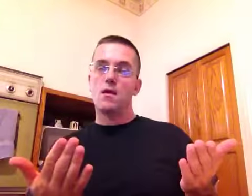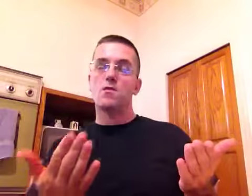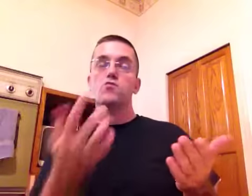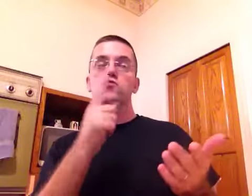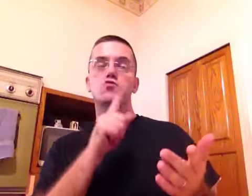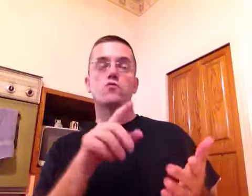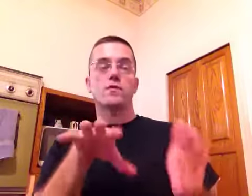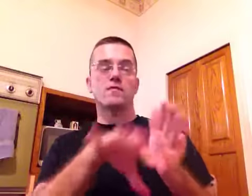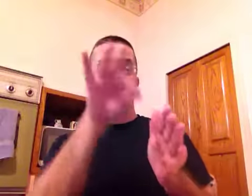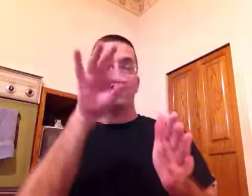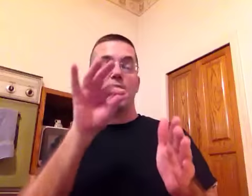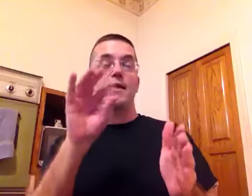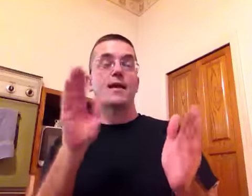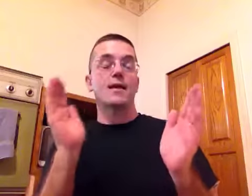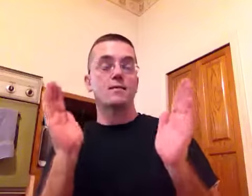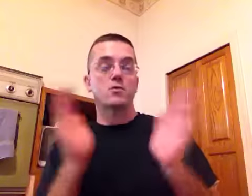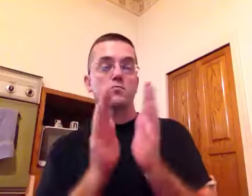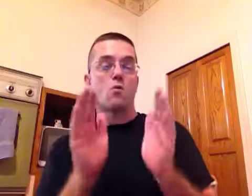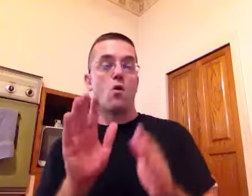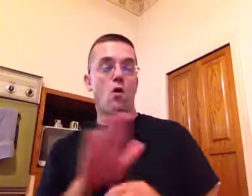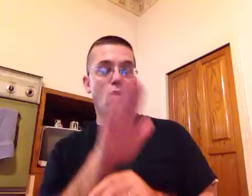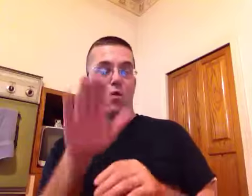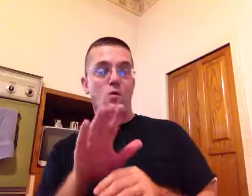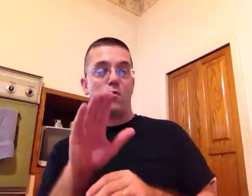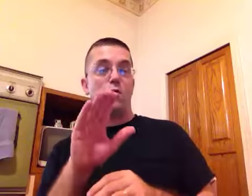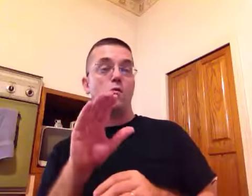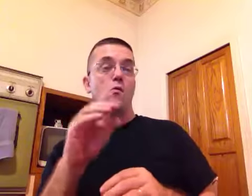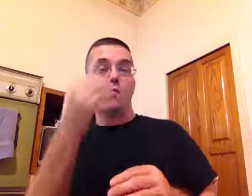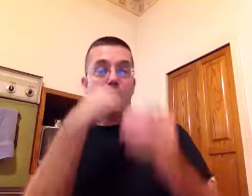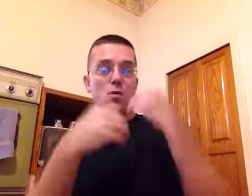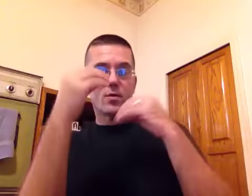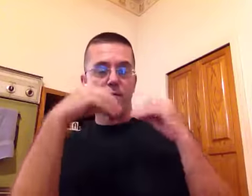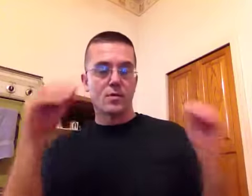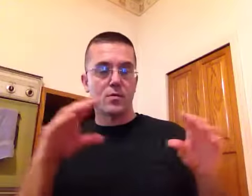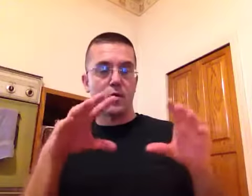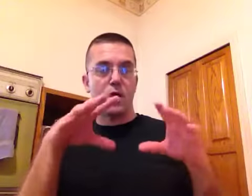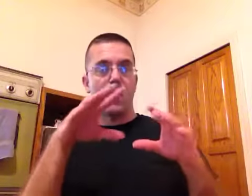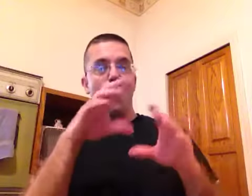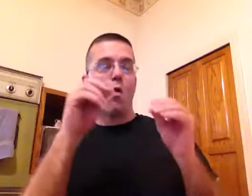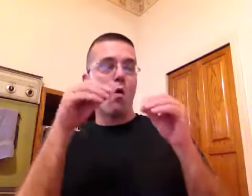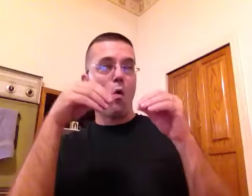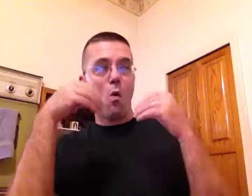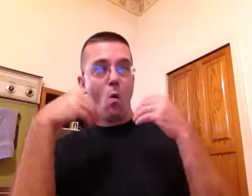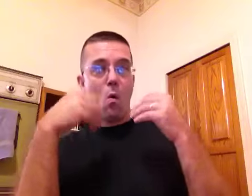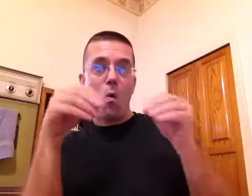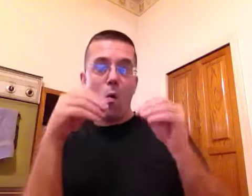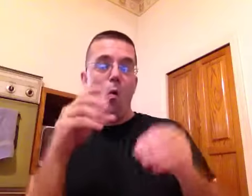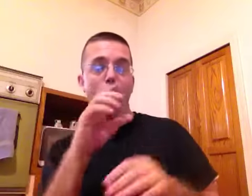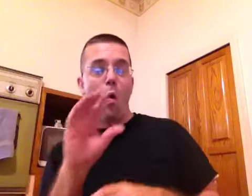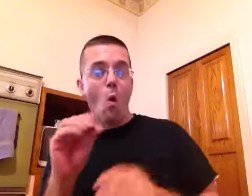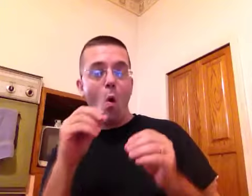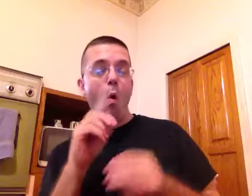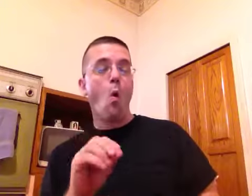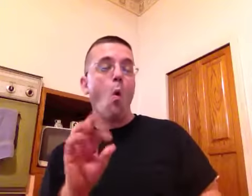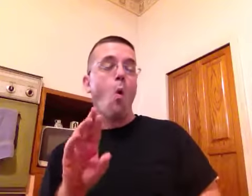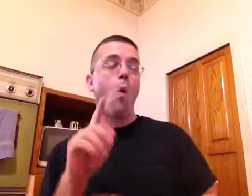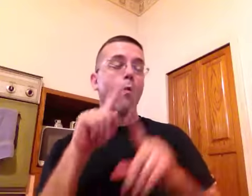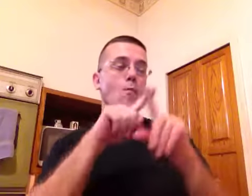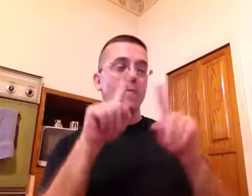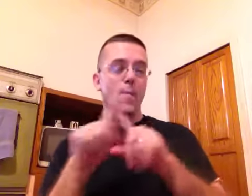local grocery chain or a series of markets in the area that are locally owned and start trying to get them, to put you at the front cash